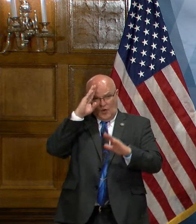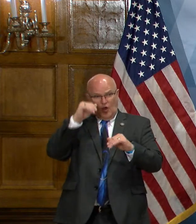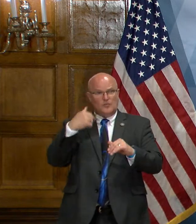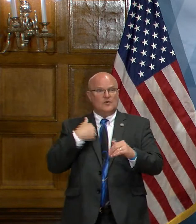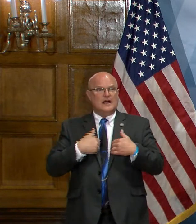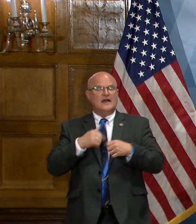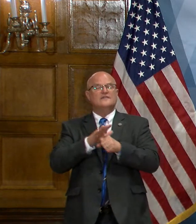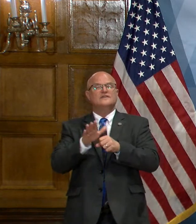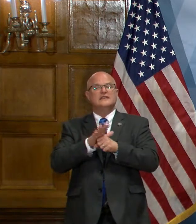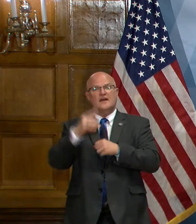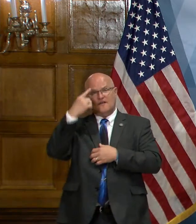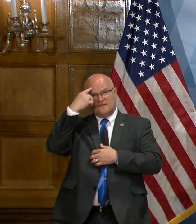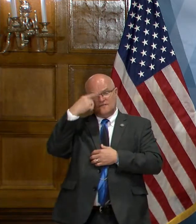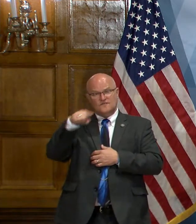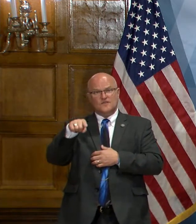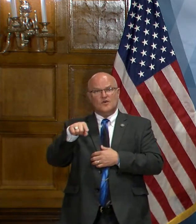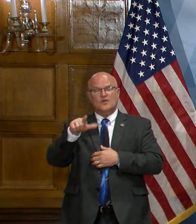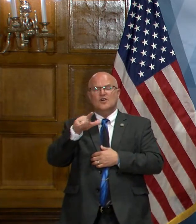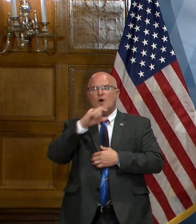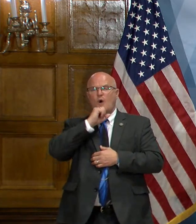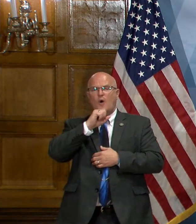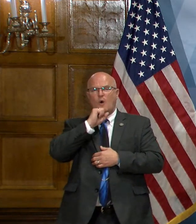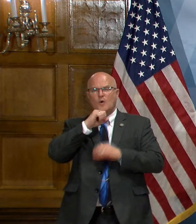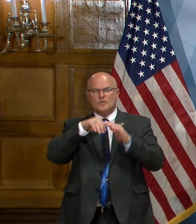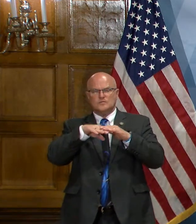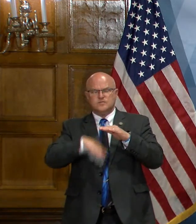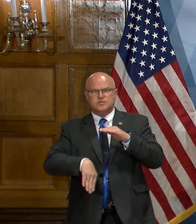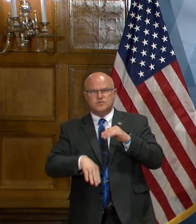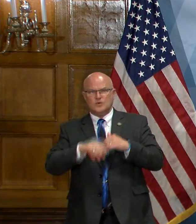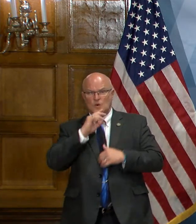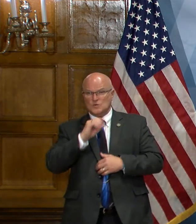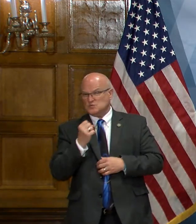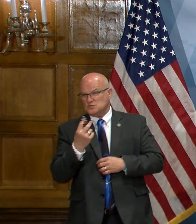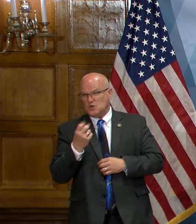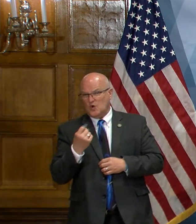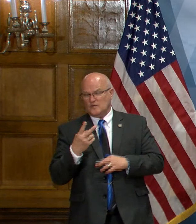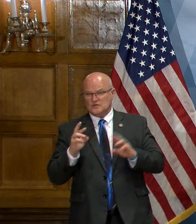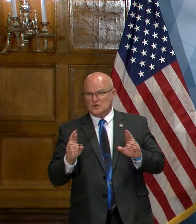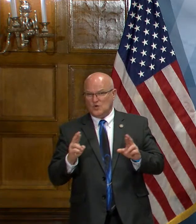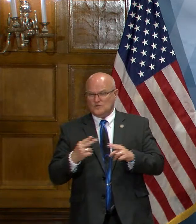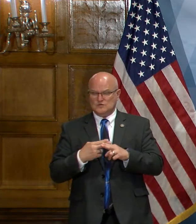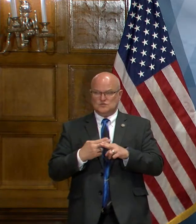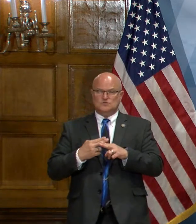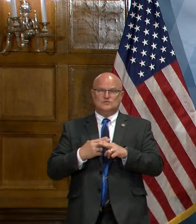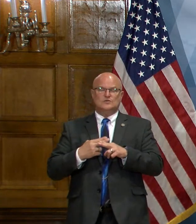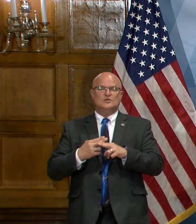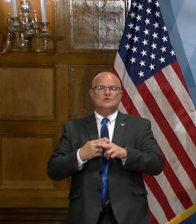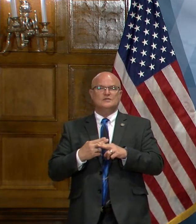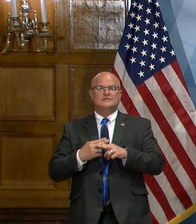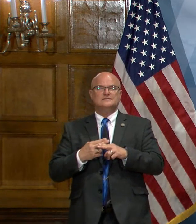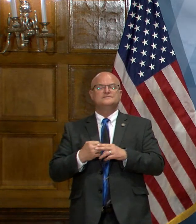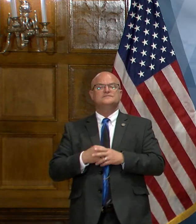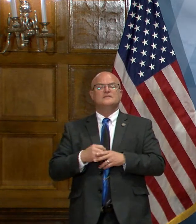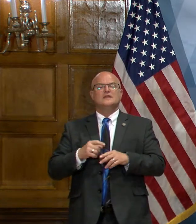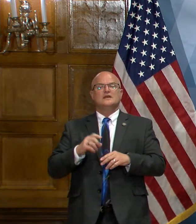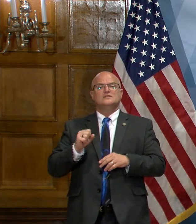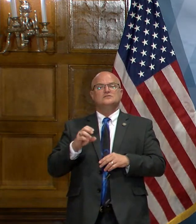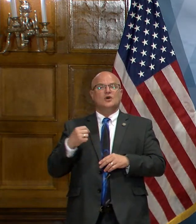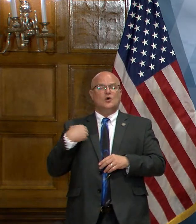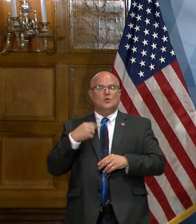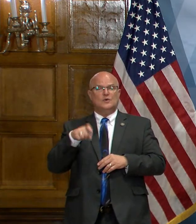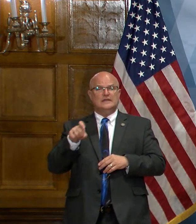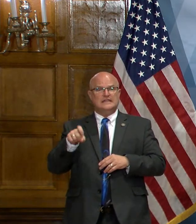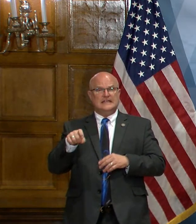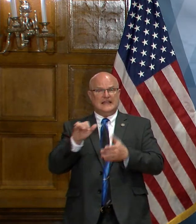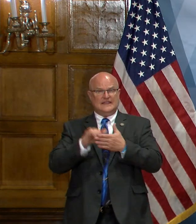that we'll have vaccine for a lower age group, possibly down to 12 years of age and upwards towards the end of the summer. So we